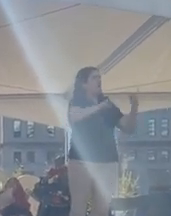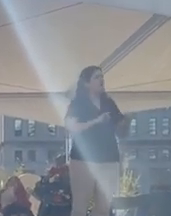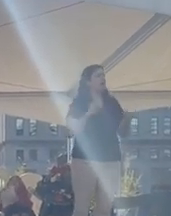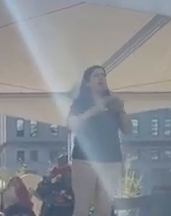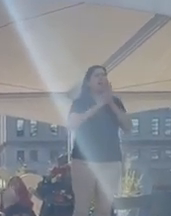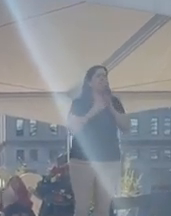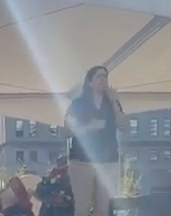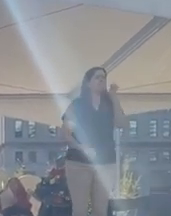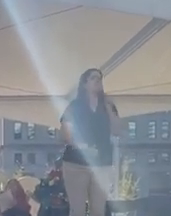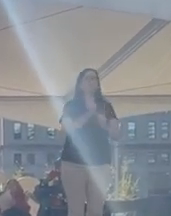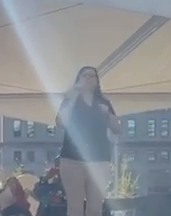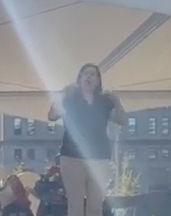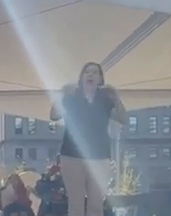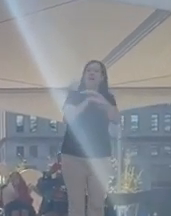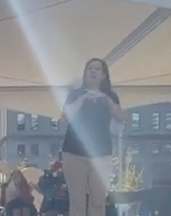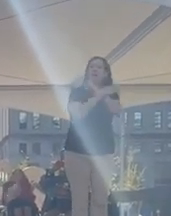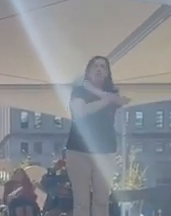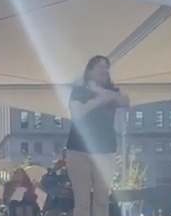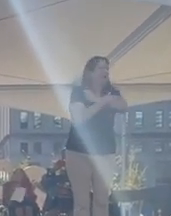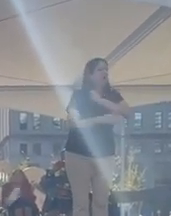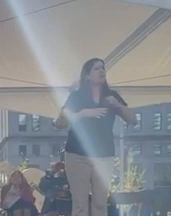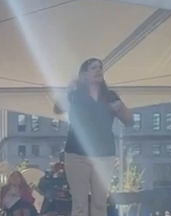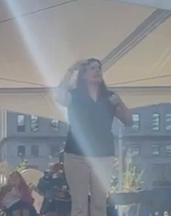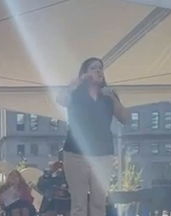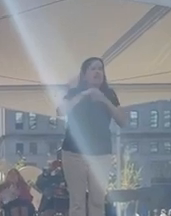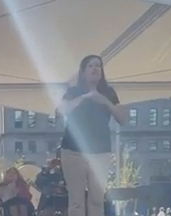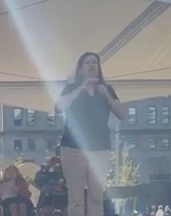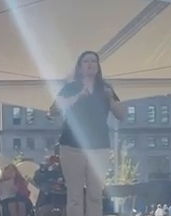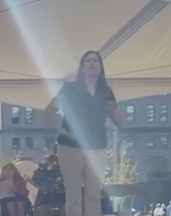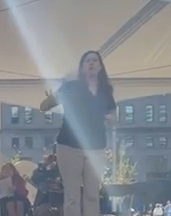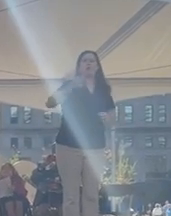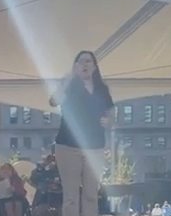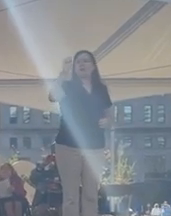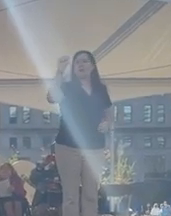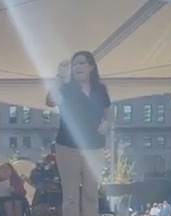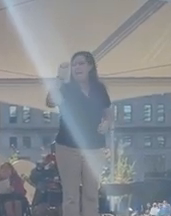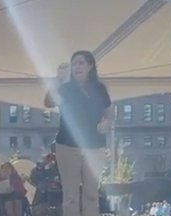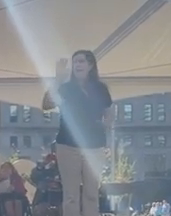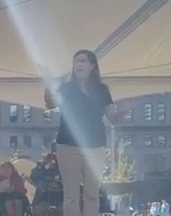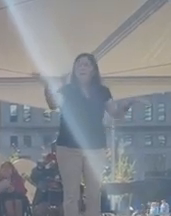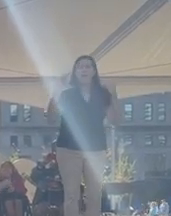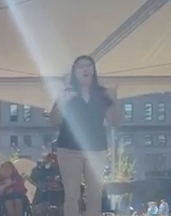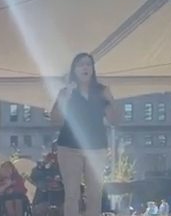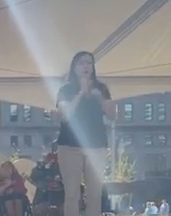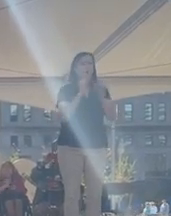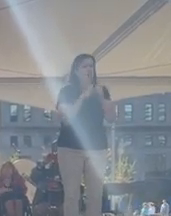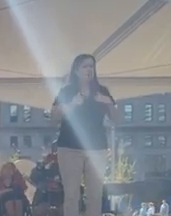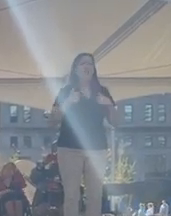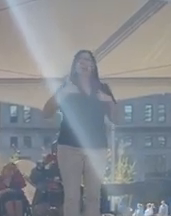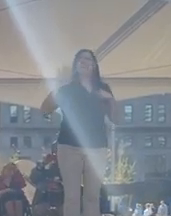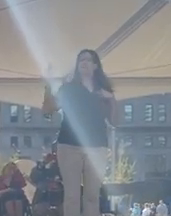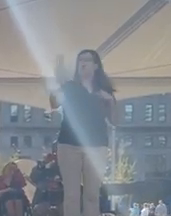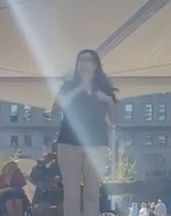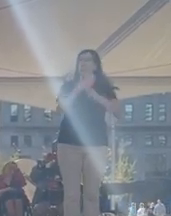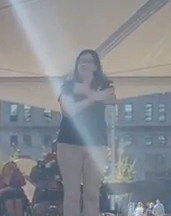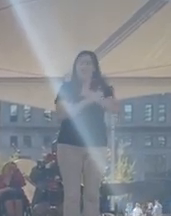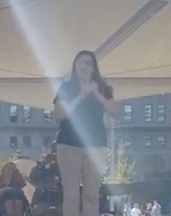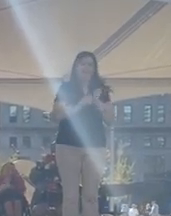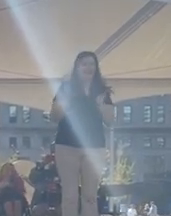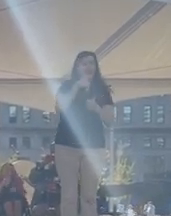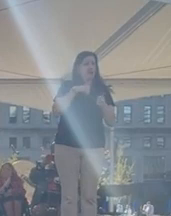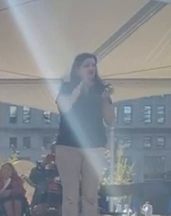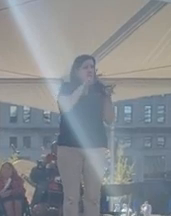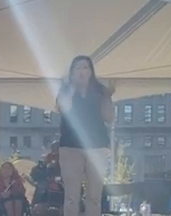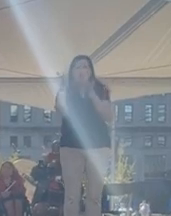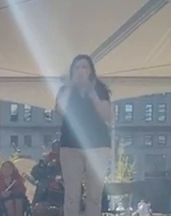most accessible county in the country. So work with me. I'm your county exec. I learn from you every day.